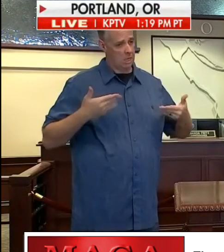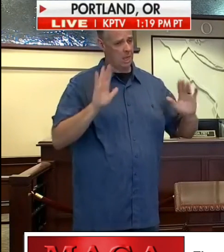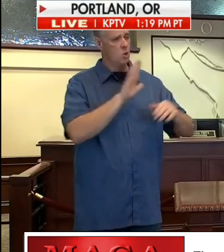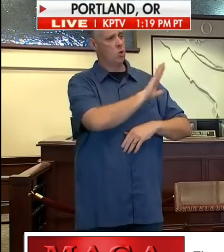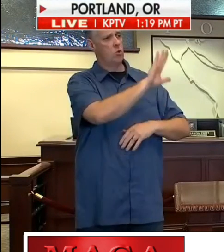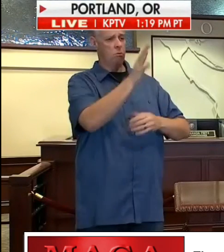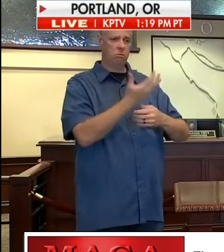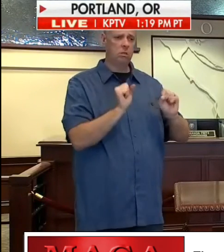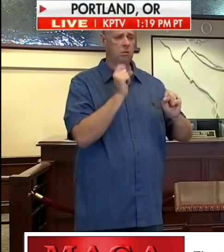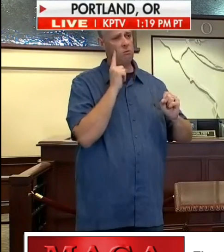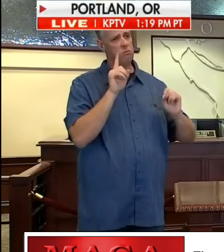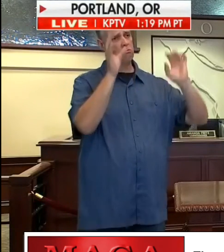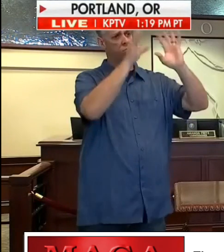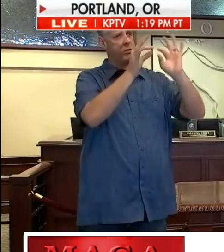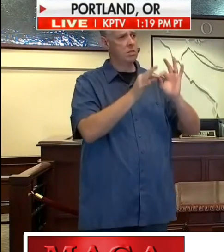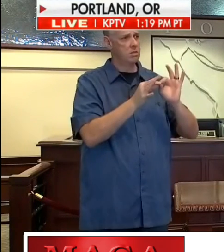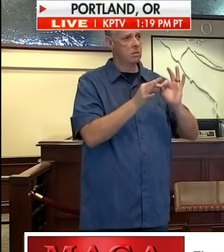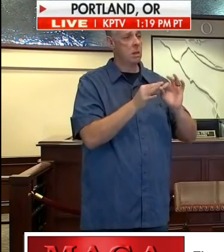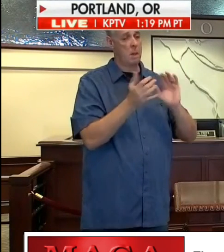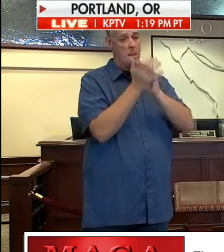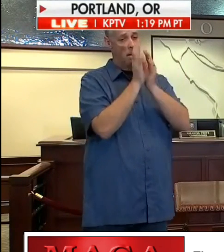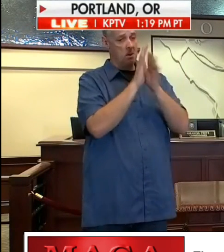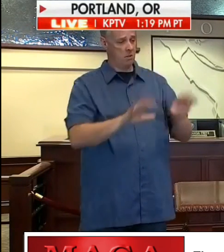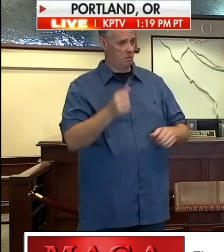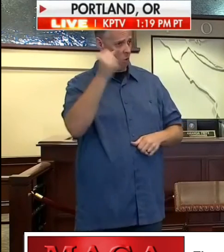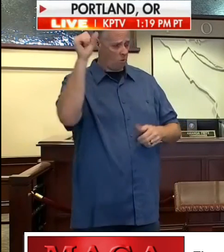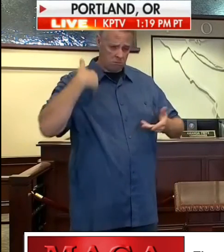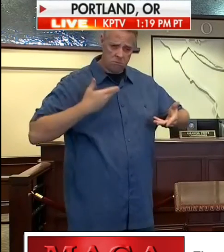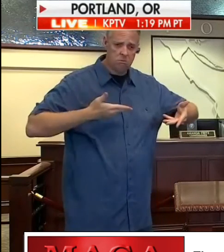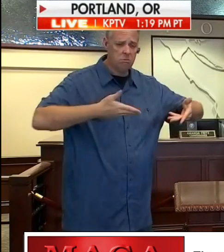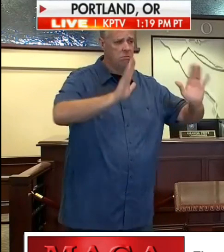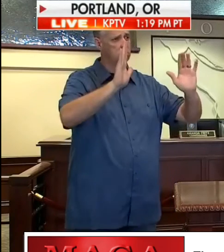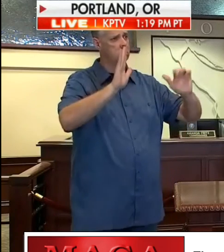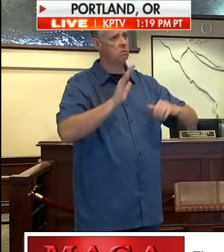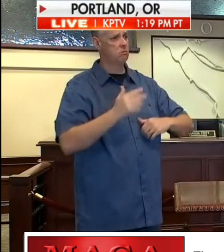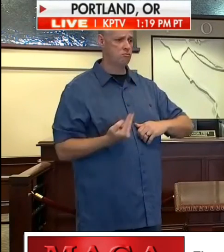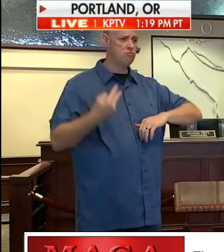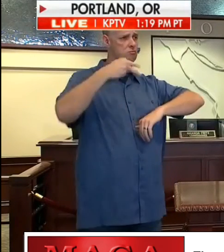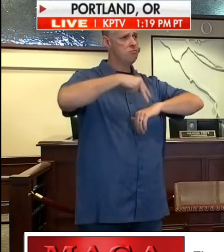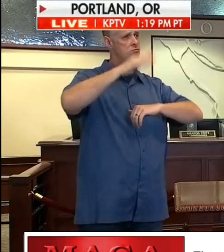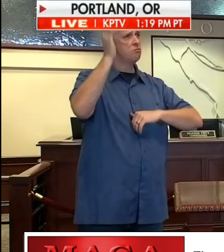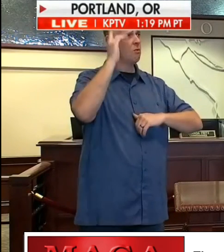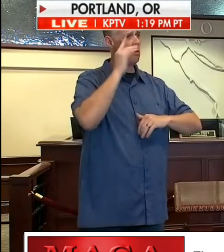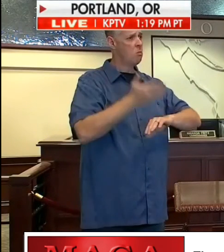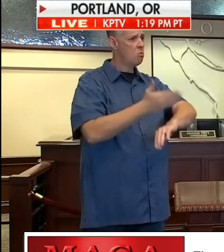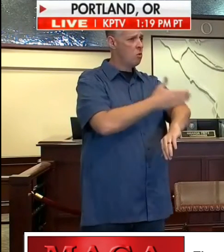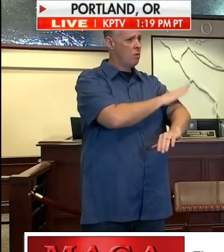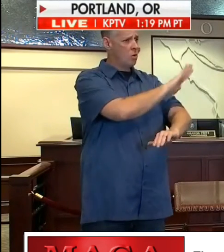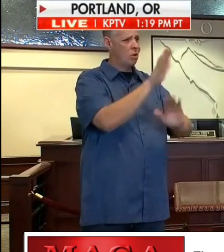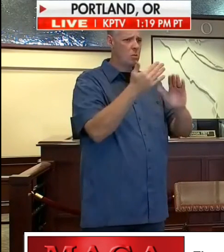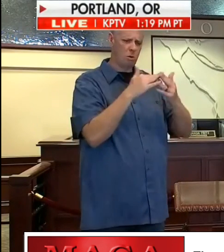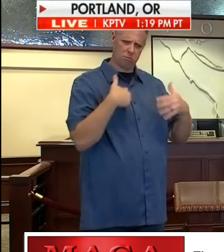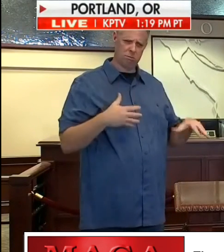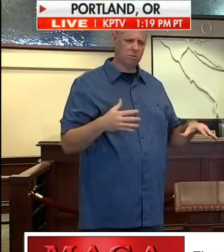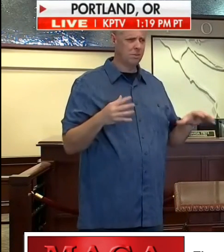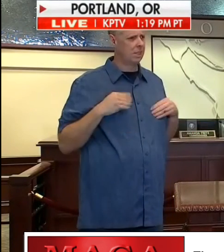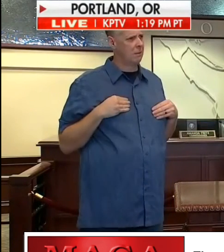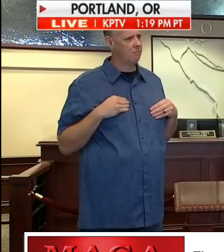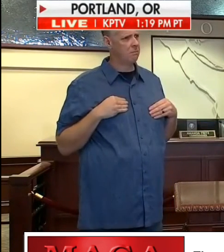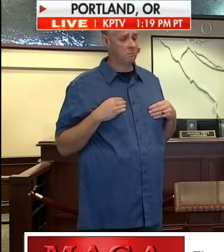support nonviolent protests. We support speaking out to improve our communities. We support standing up for each